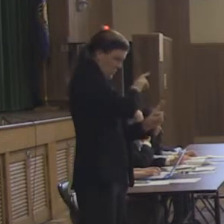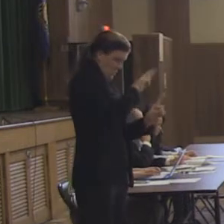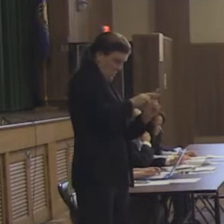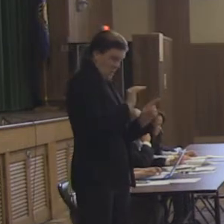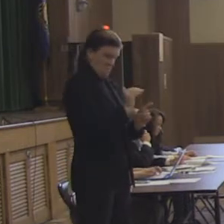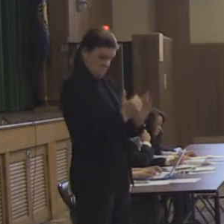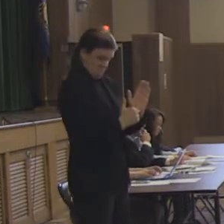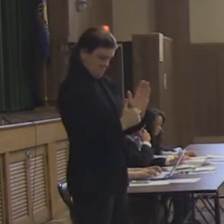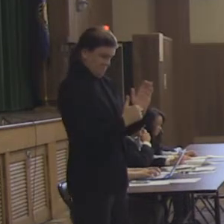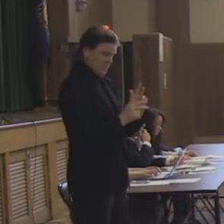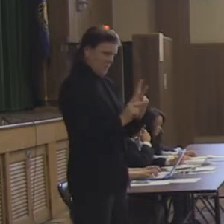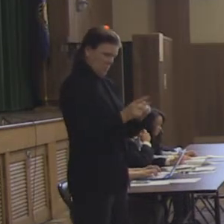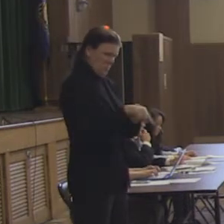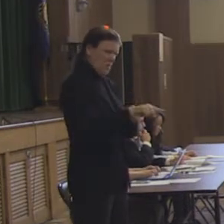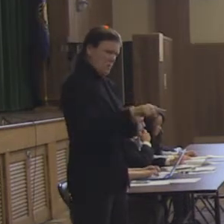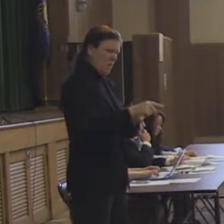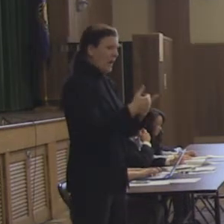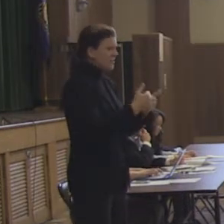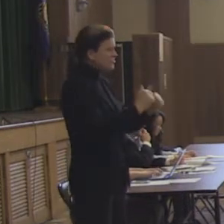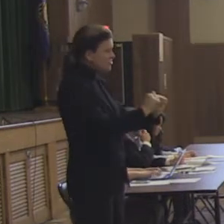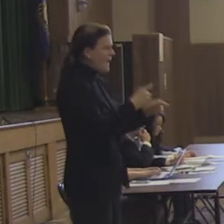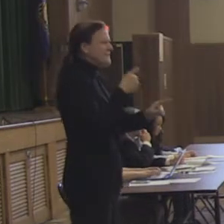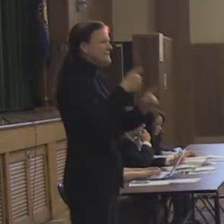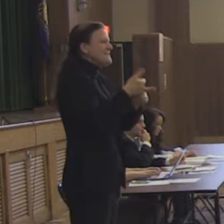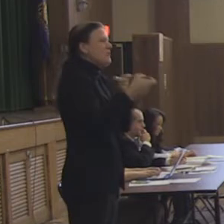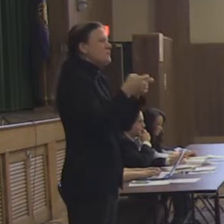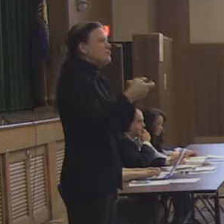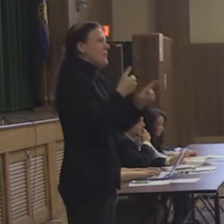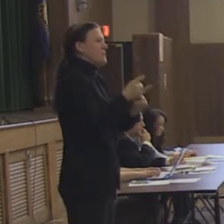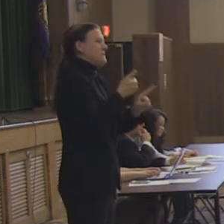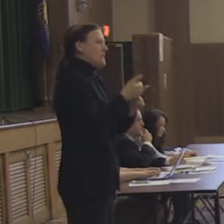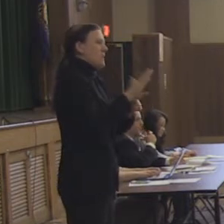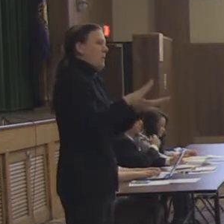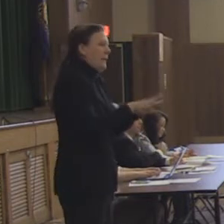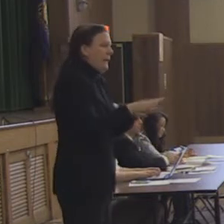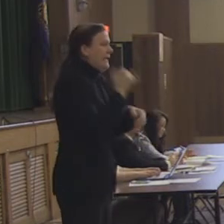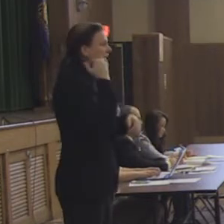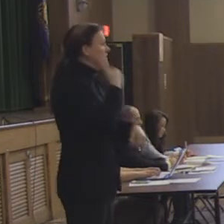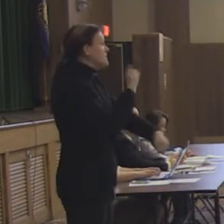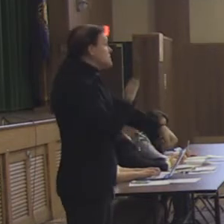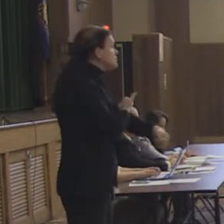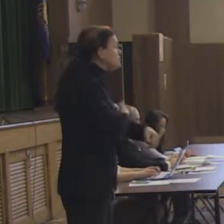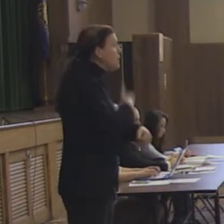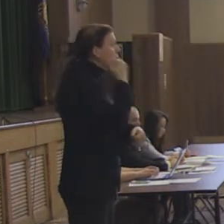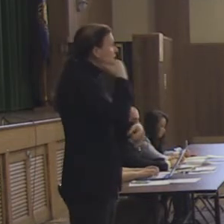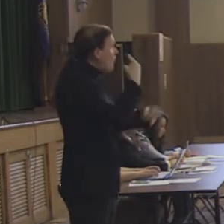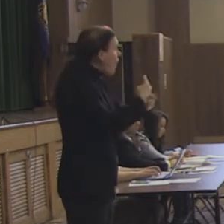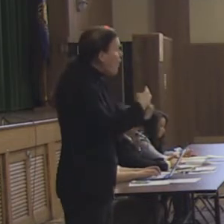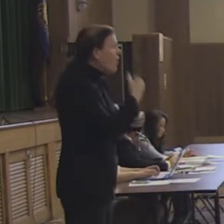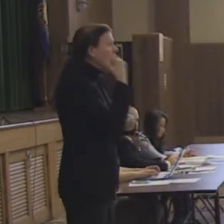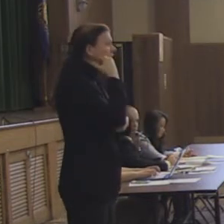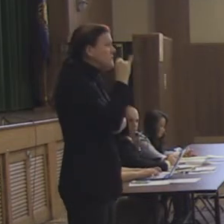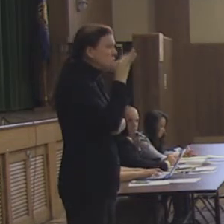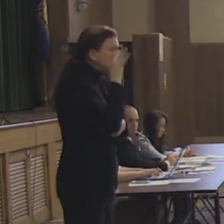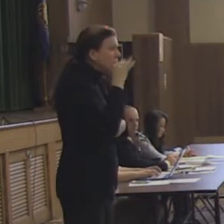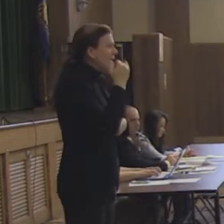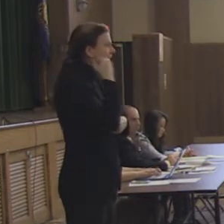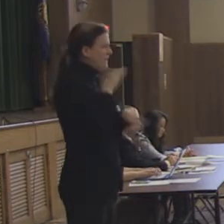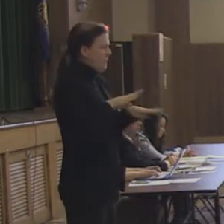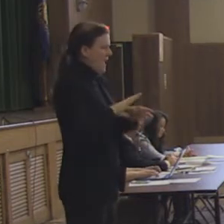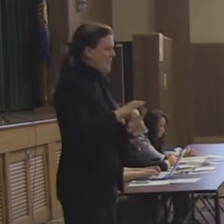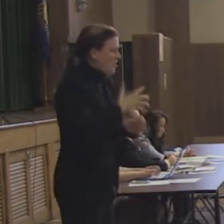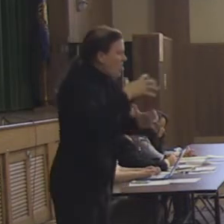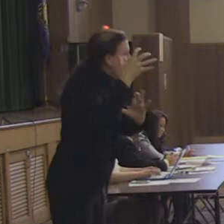very evident that people are trying to self-regulate by their behaviors, whether it's drugs and alcohol, whether it's a behavioral kind